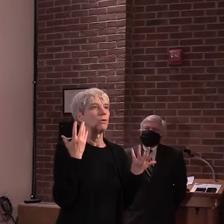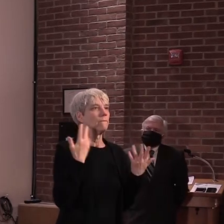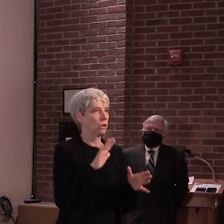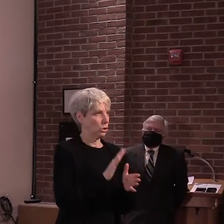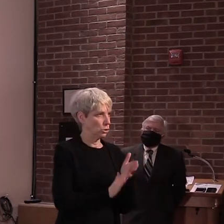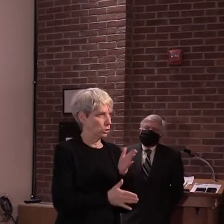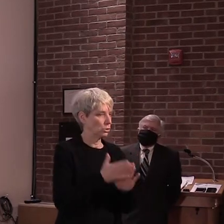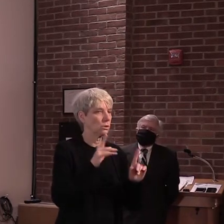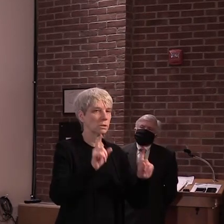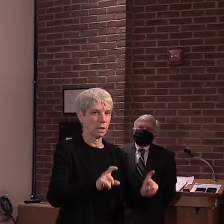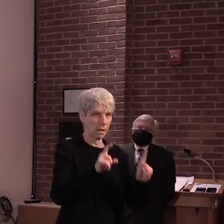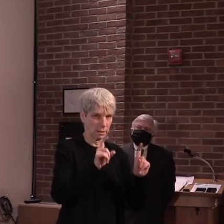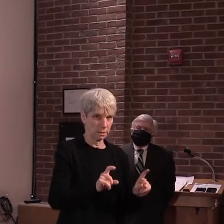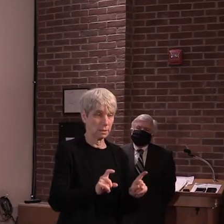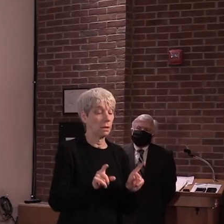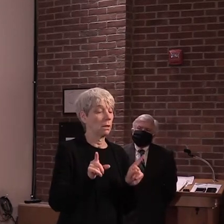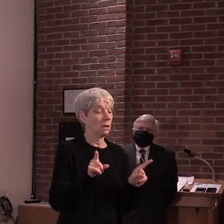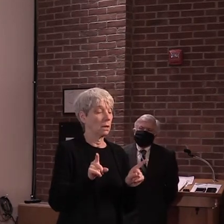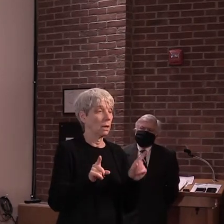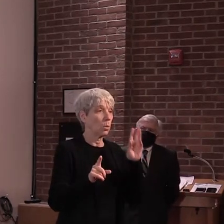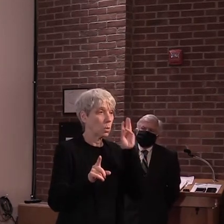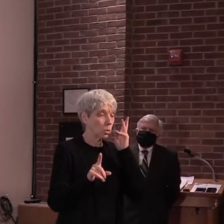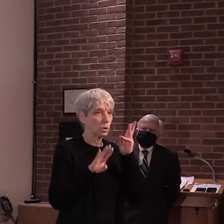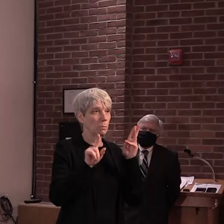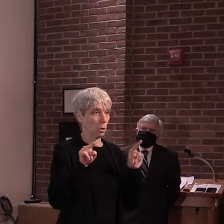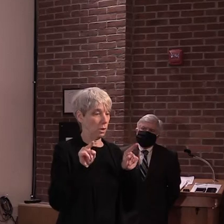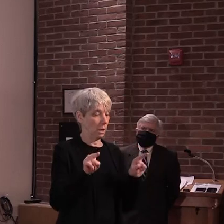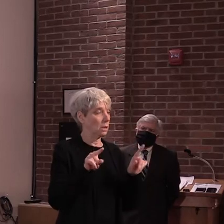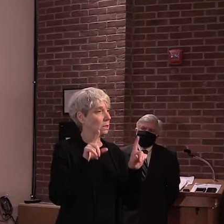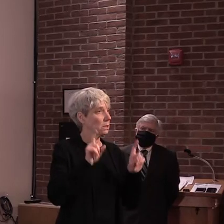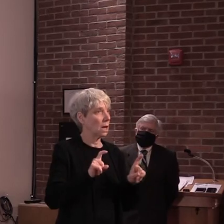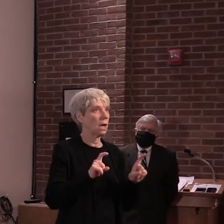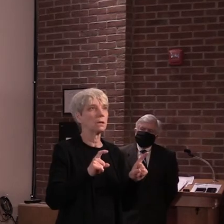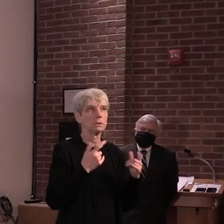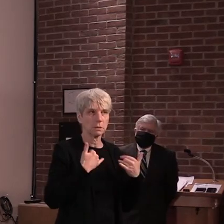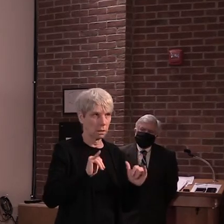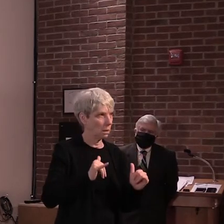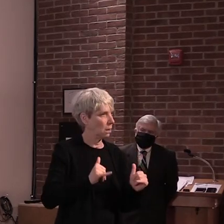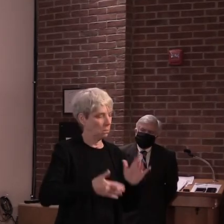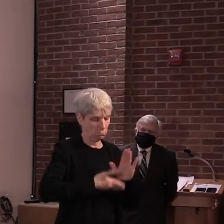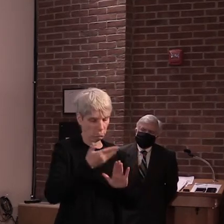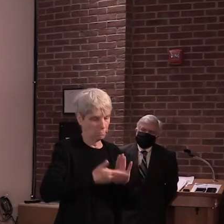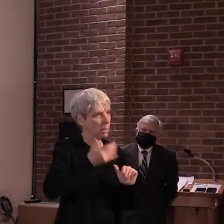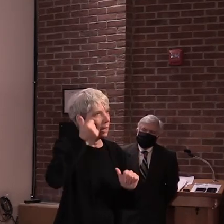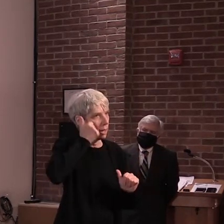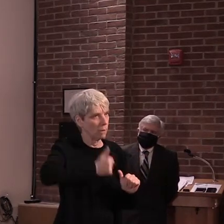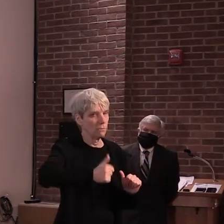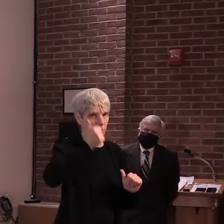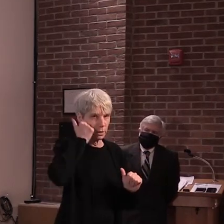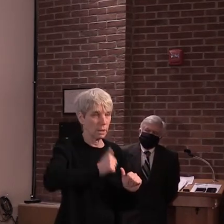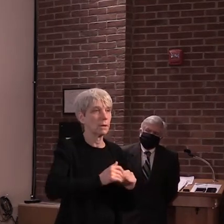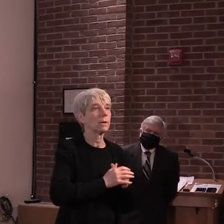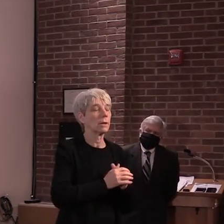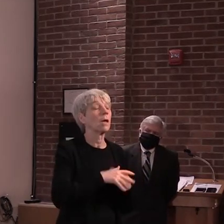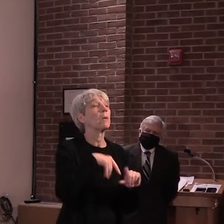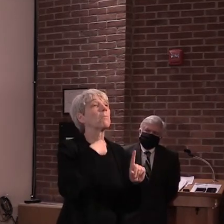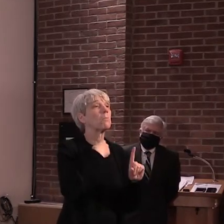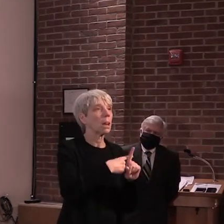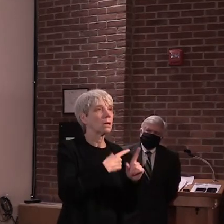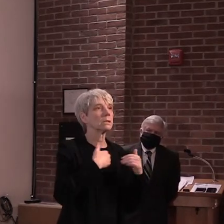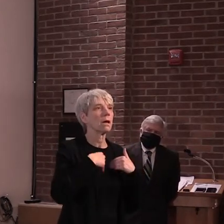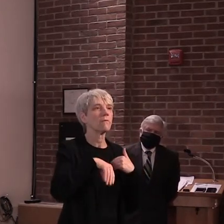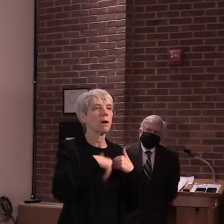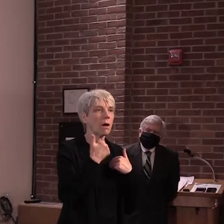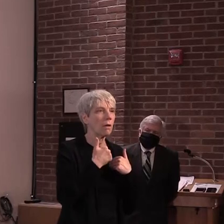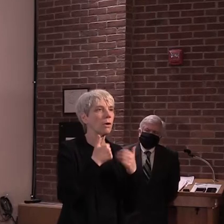Test sites in those communities continue to be scheduled on a daily basis. We, of course, also have pop-up sites in